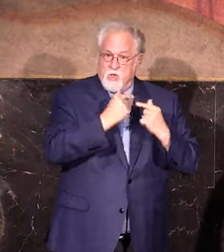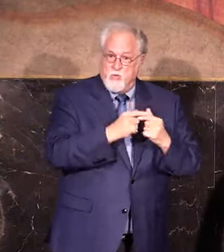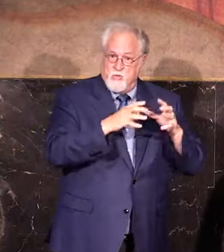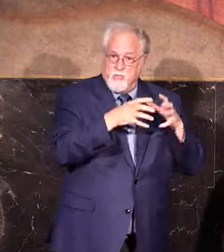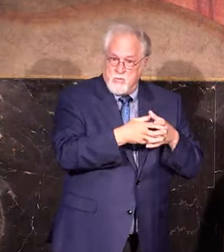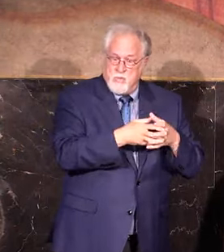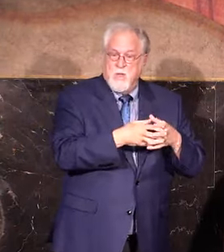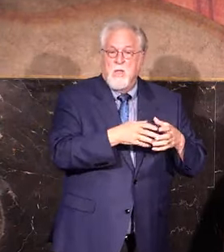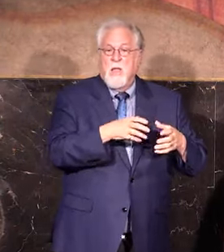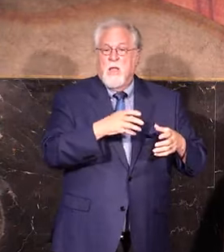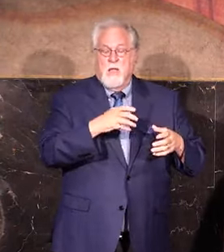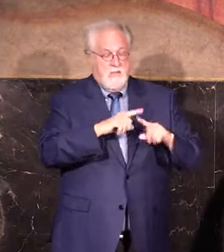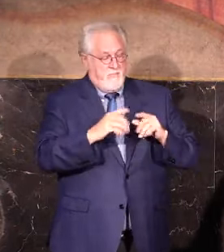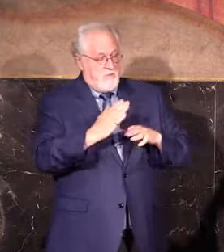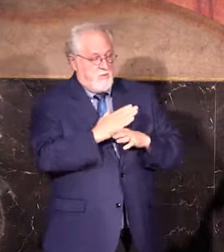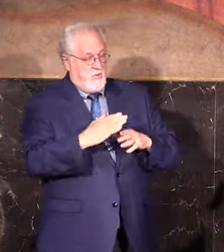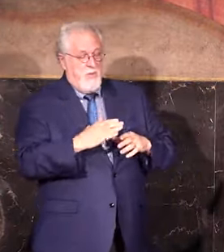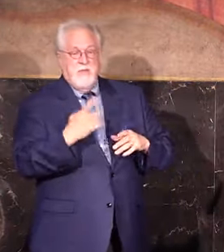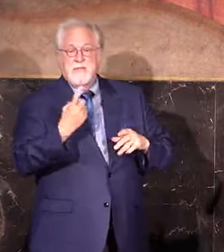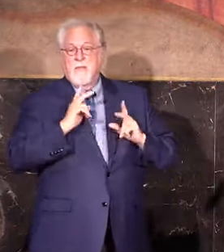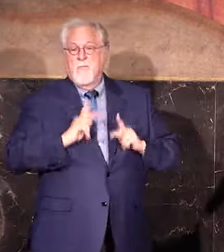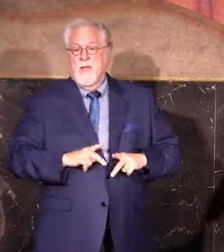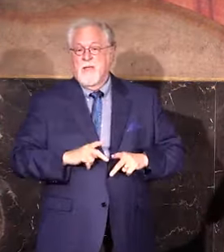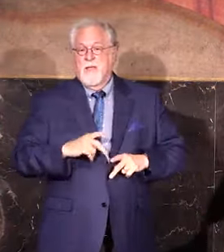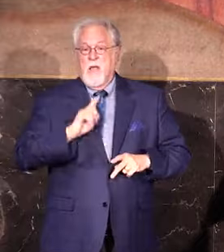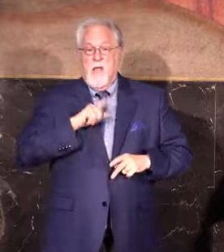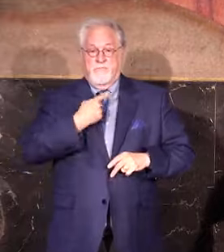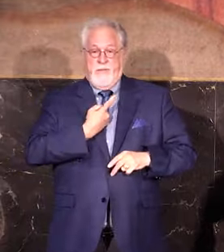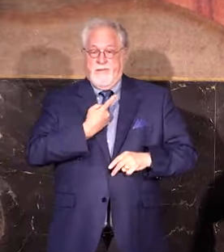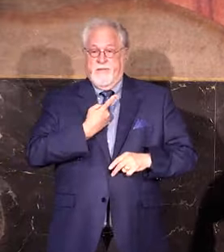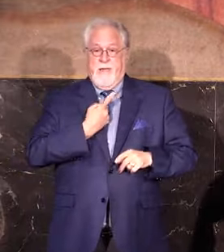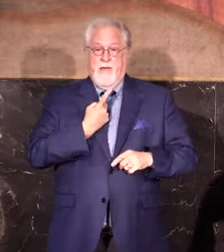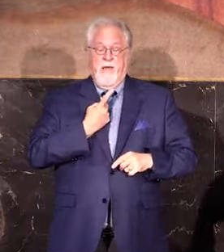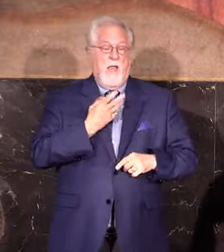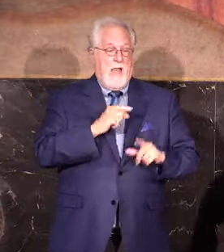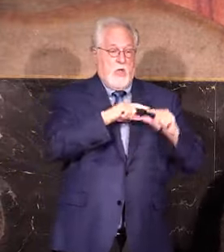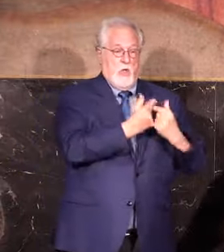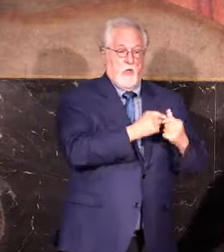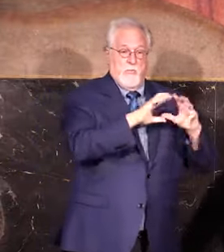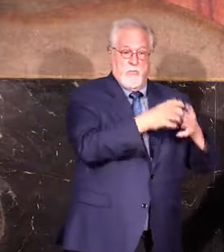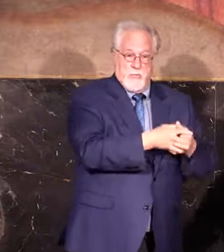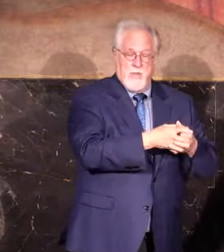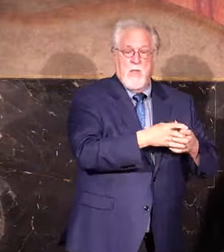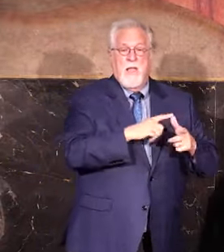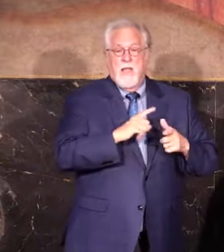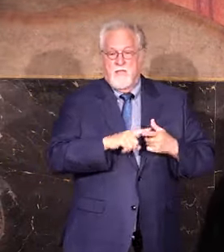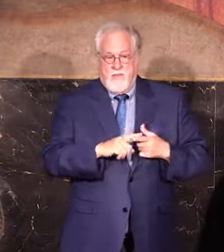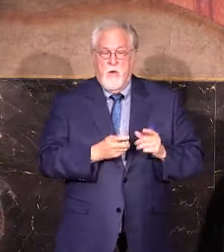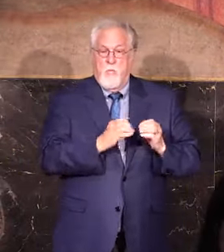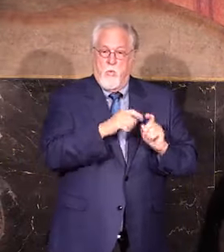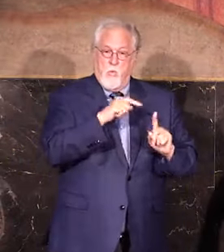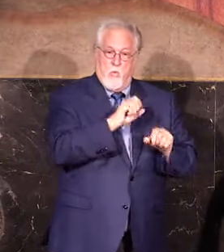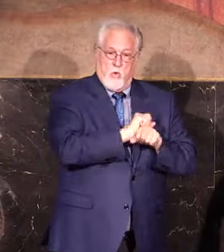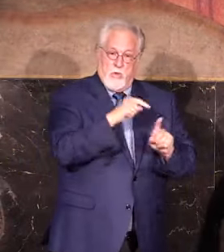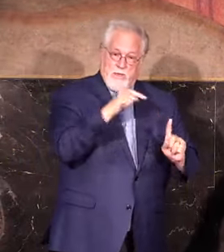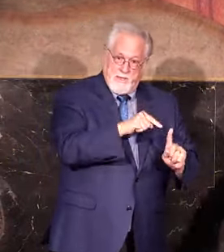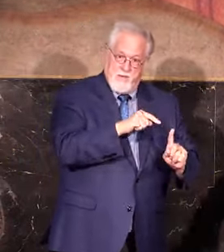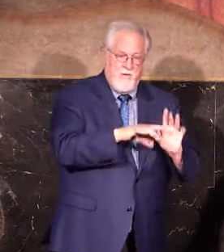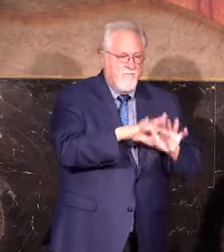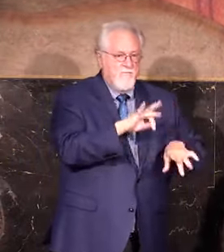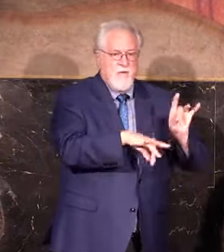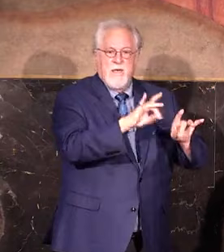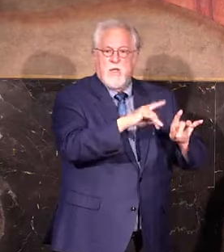associated with it, if the difference between somebody who is an isolated case and a congregate setting is that then we have to do a lot more work going in,